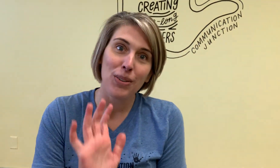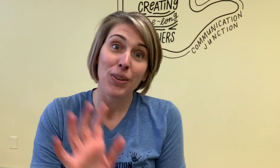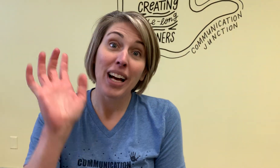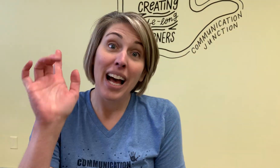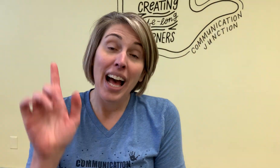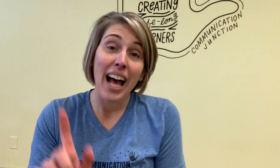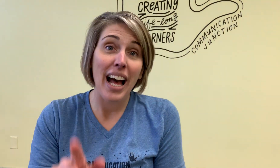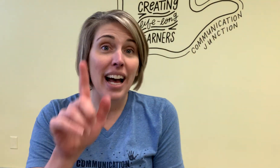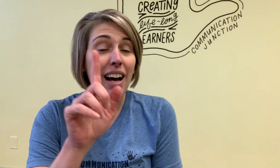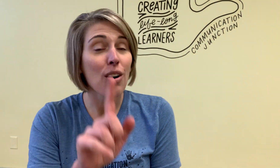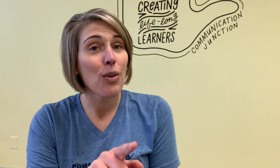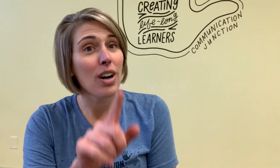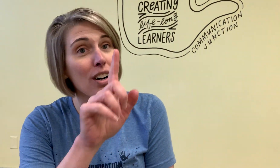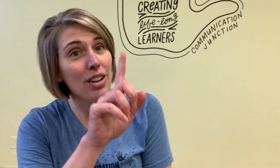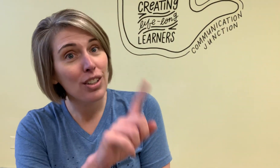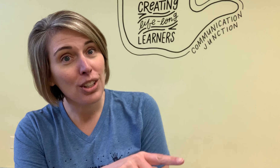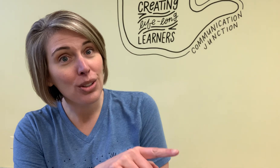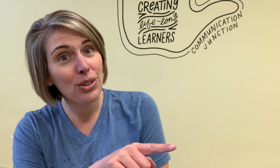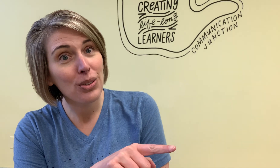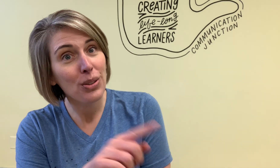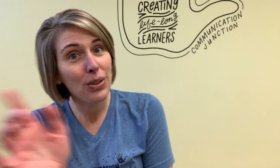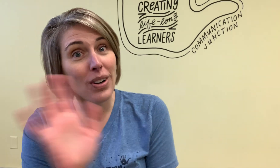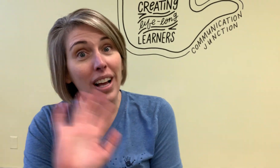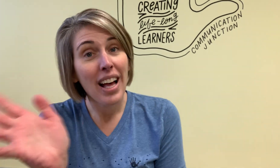Hello, how are you?